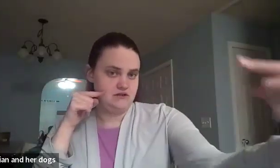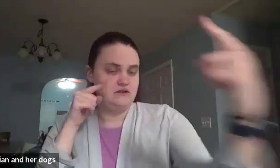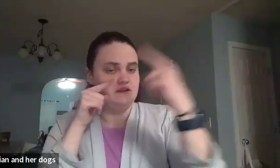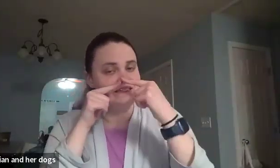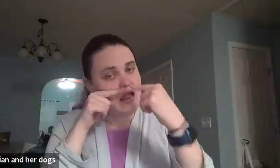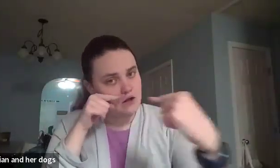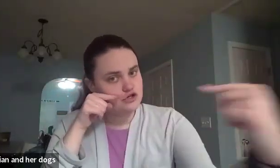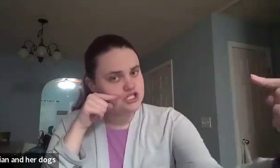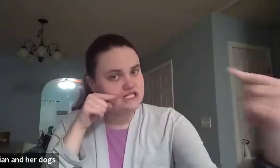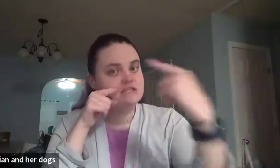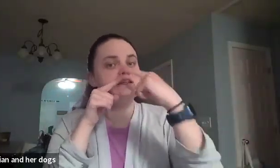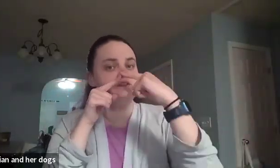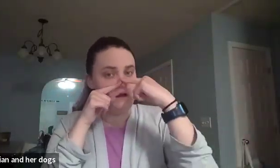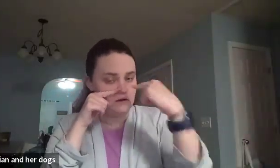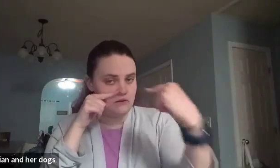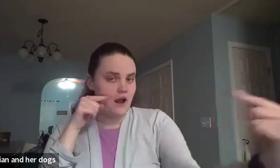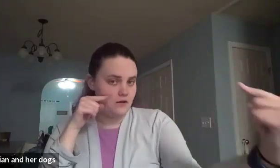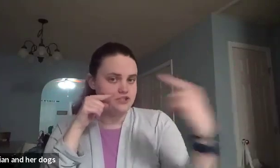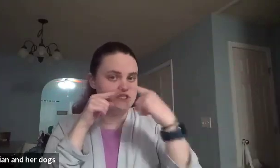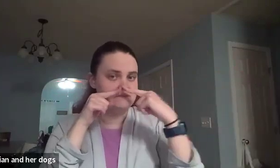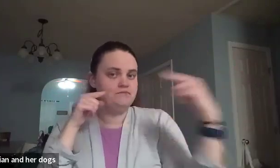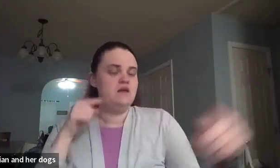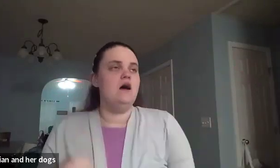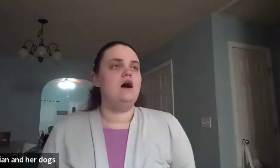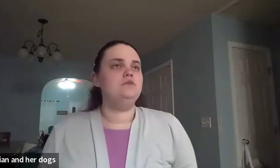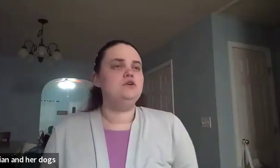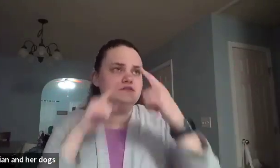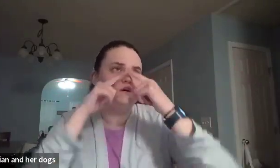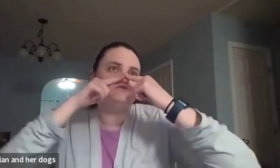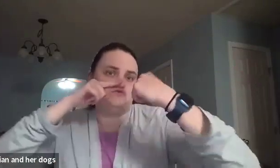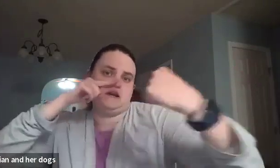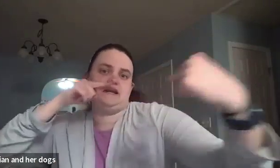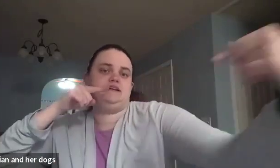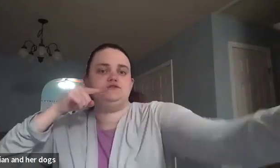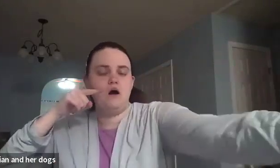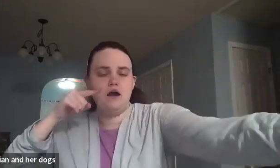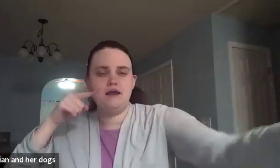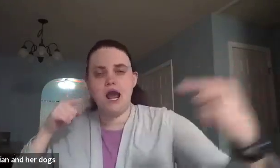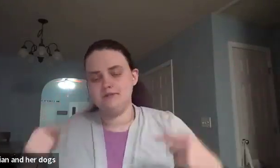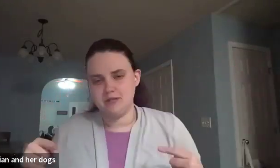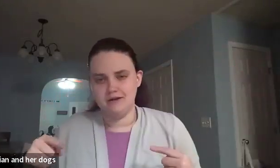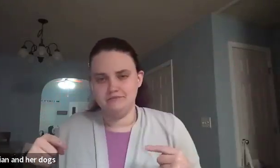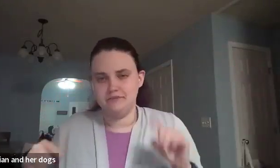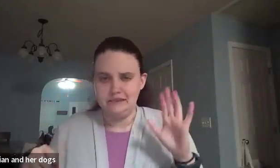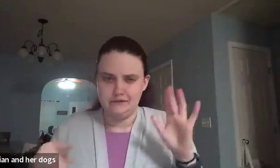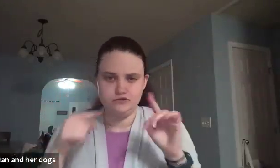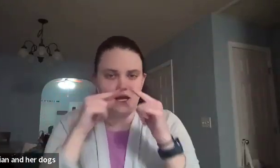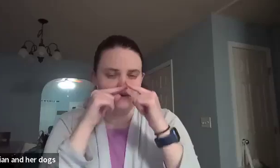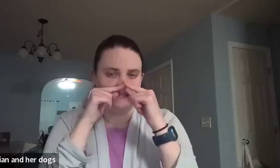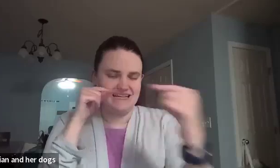allergic. This is allergies as well. Allergies. You don't have to go as grand and as wide. I'm just kind of being a little dramatic with it. It's